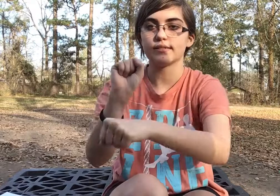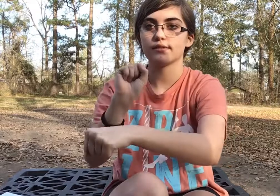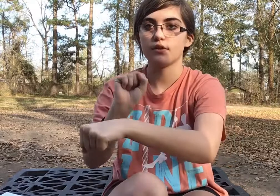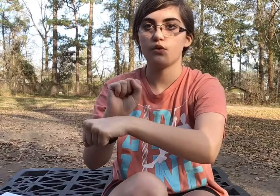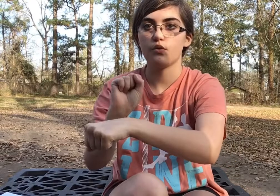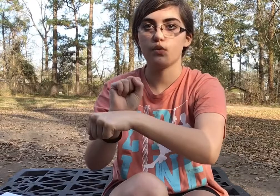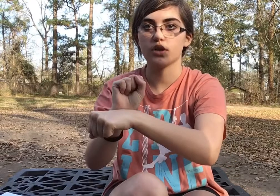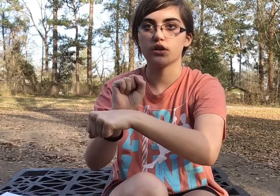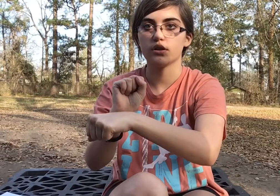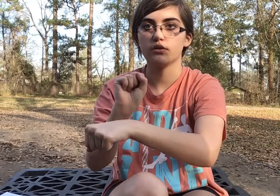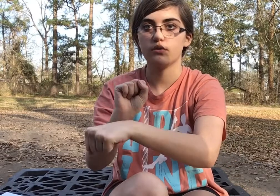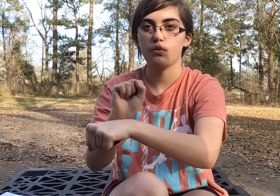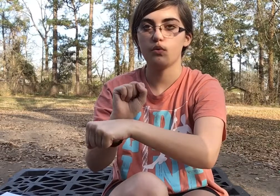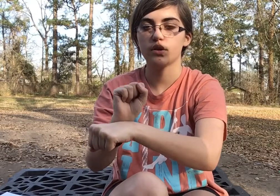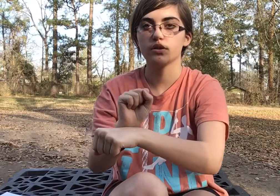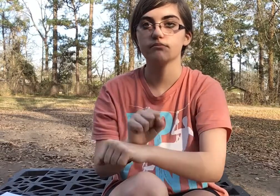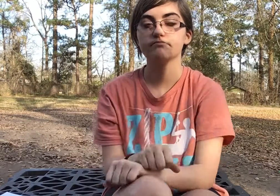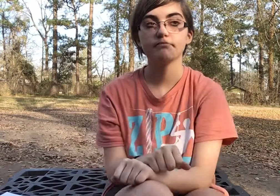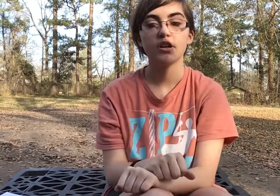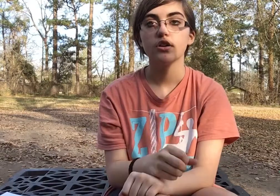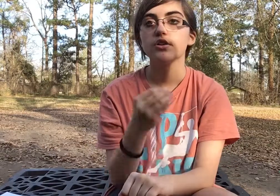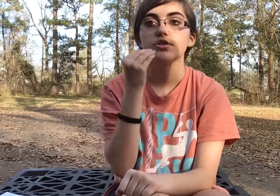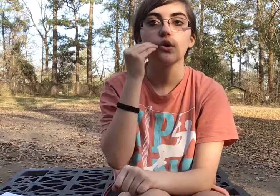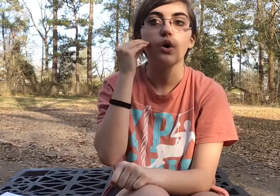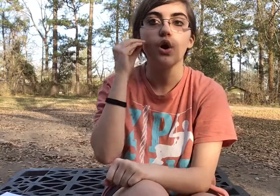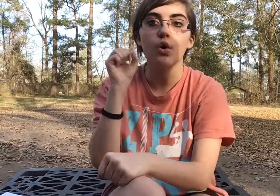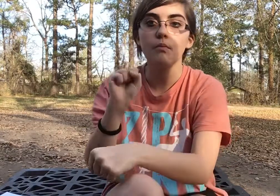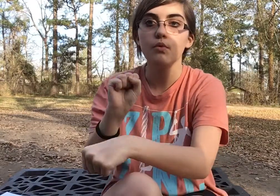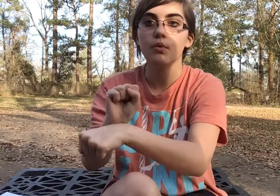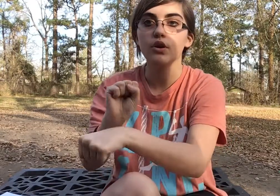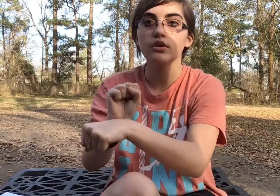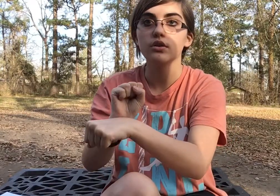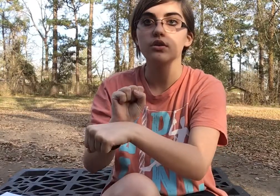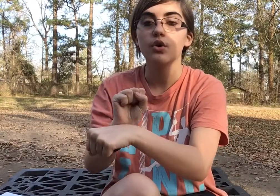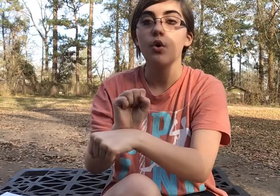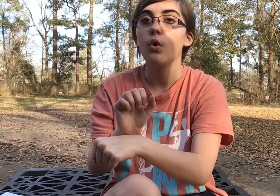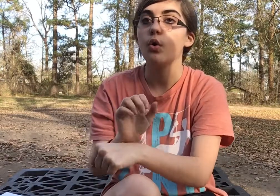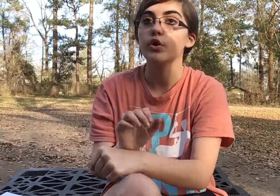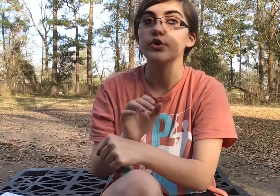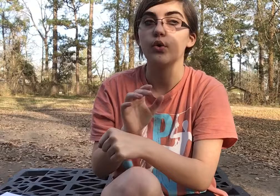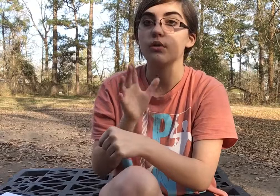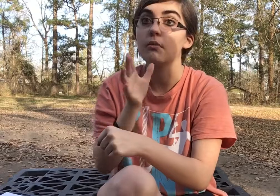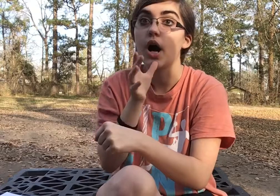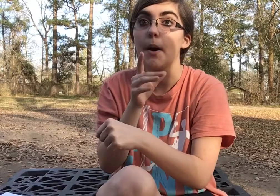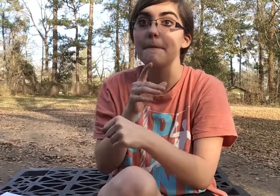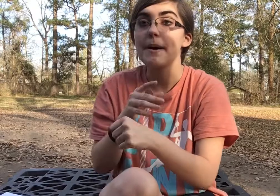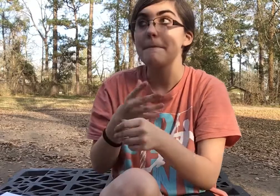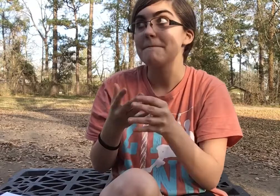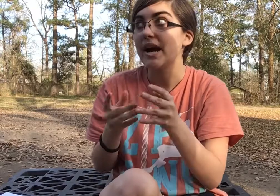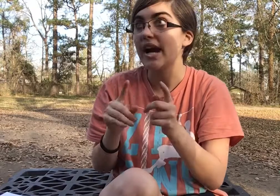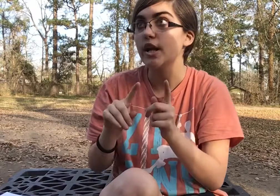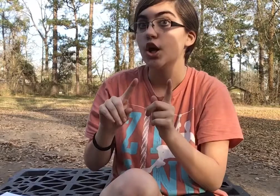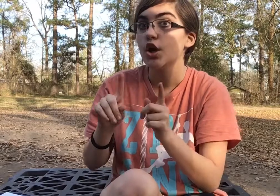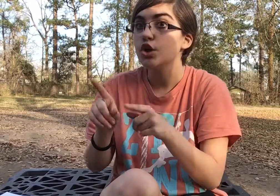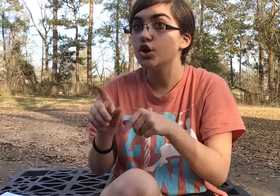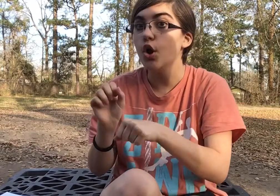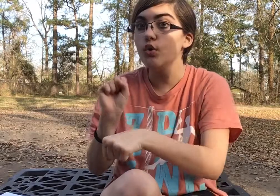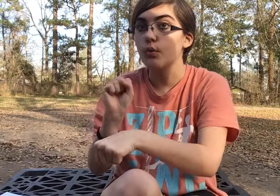S's. Work. Work. So home, work, or your mom might go to